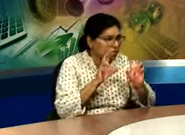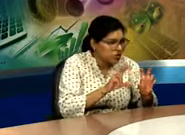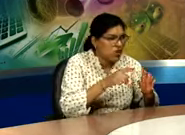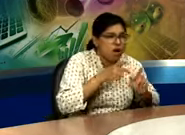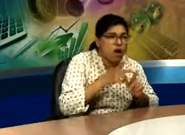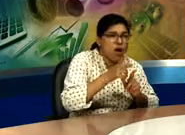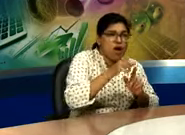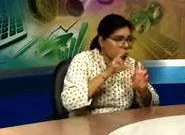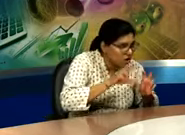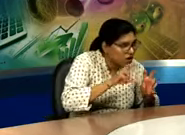back-breaking.